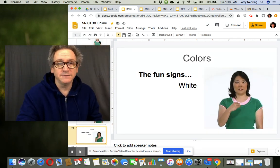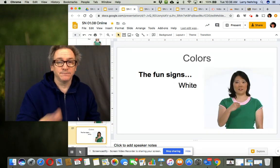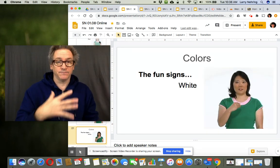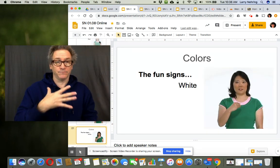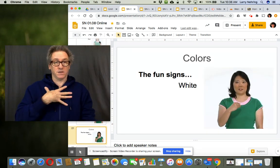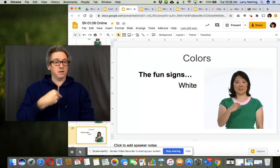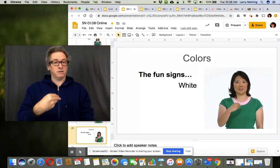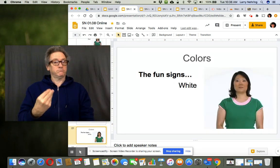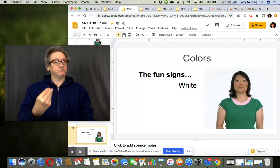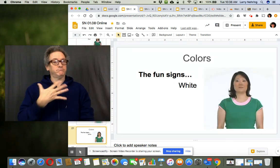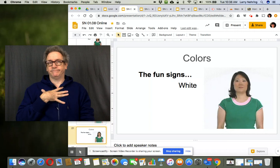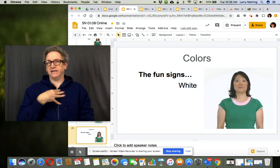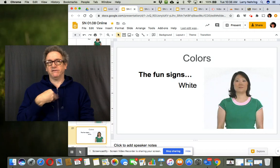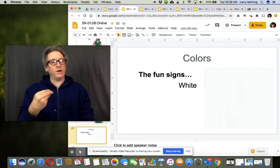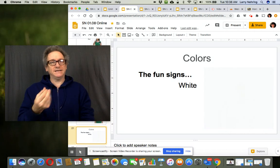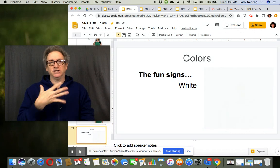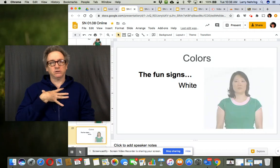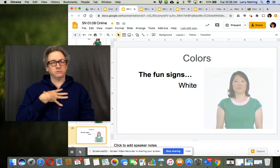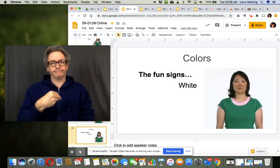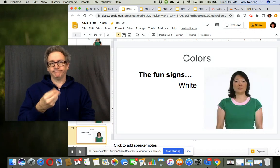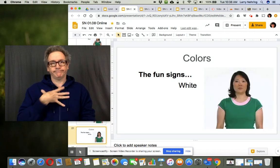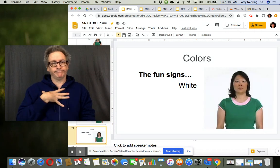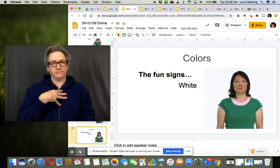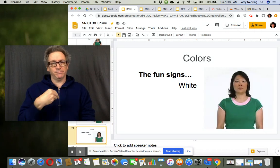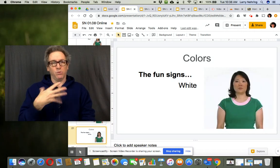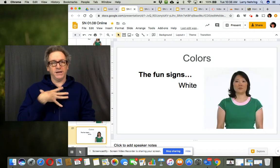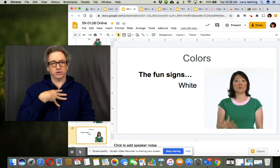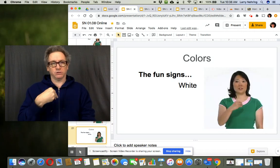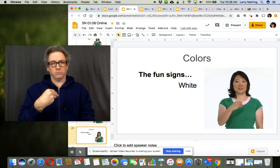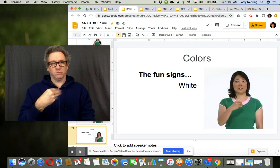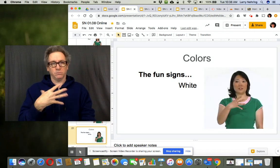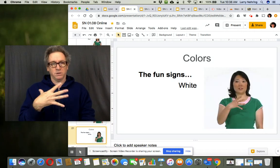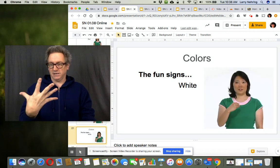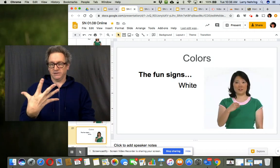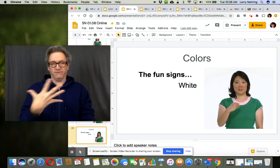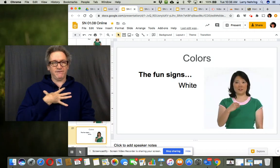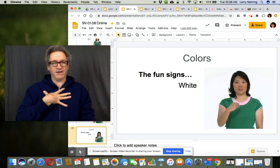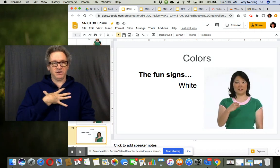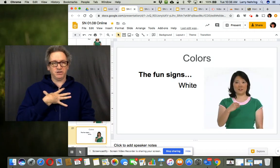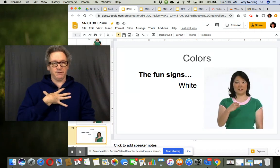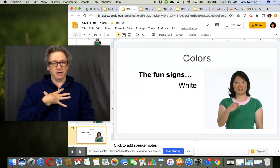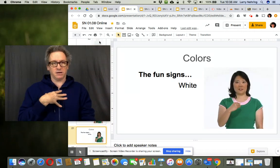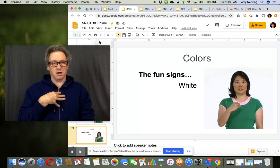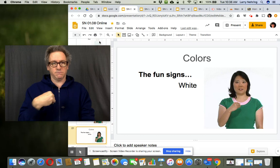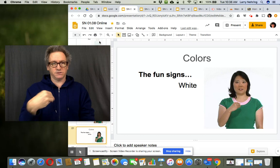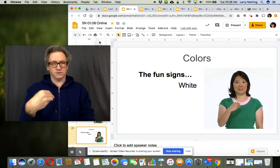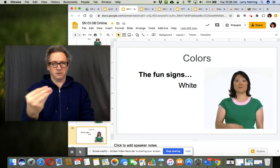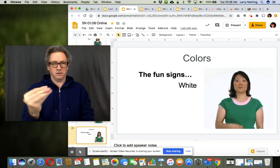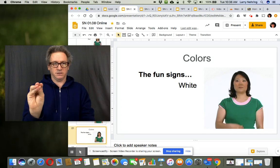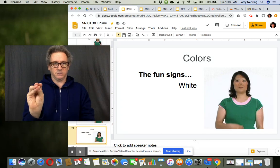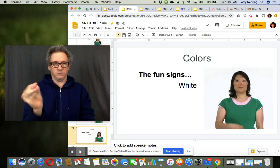White, think of white t-shirt, simple white shirt, and it's the 5-hand shape, and it